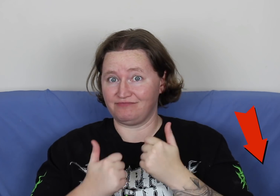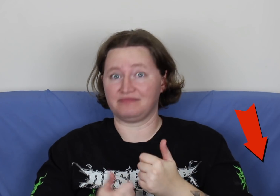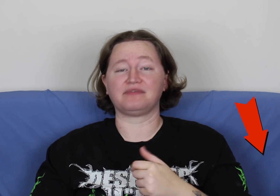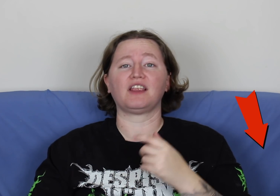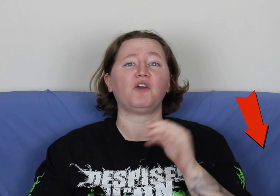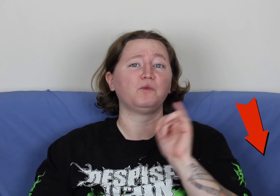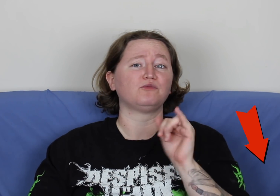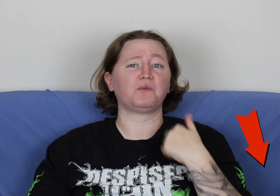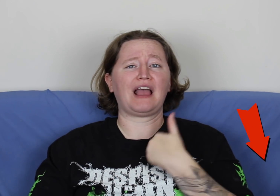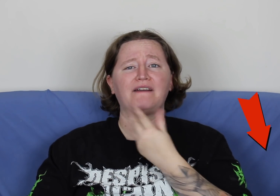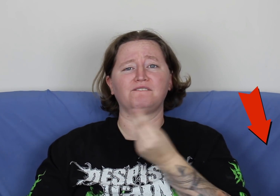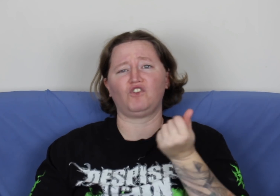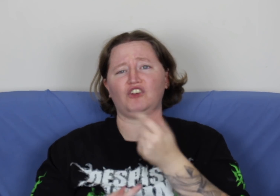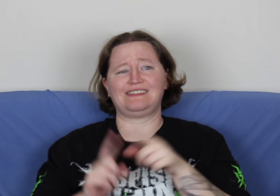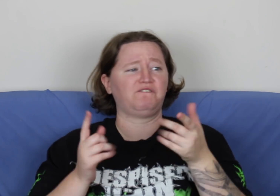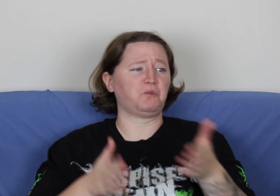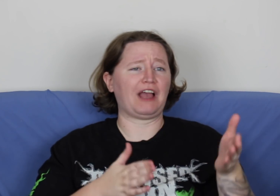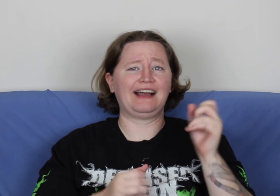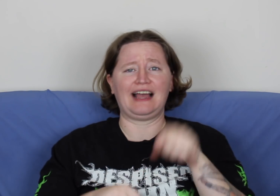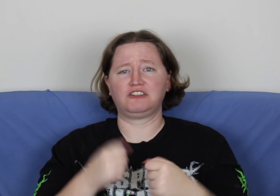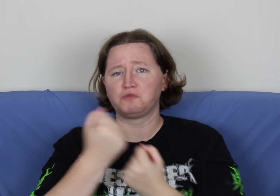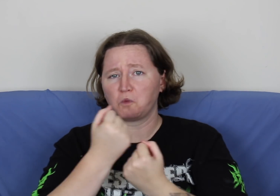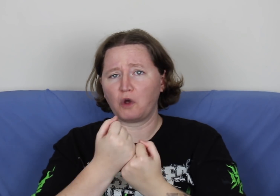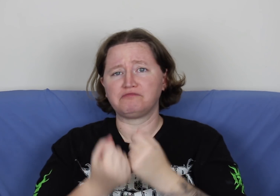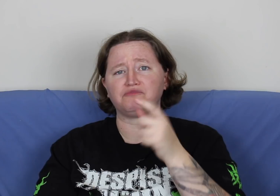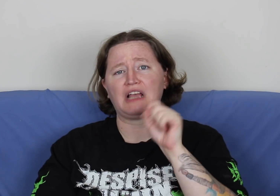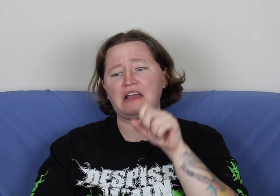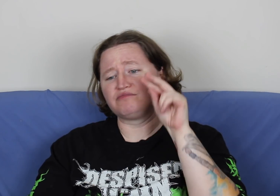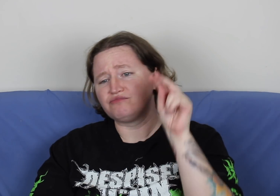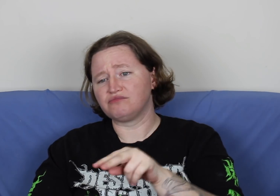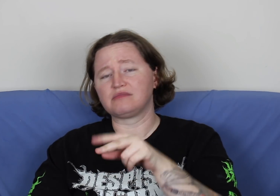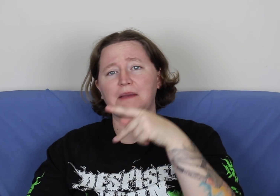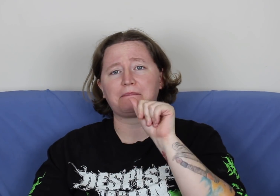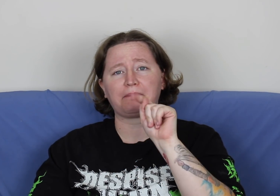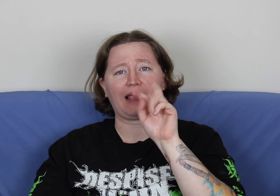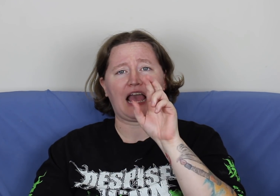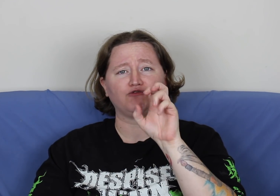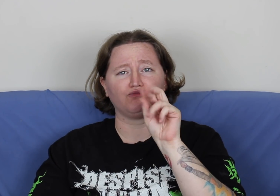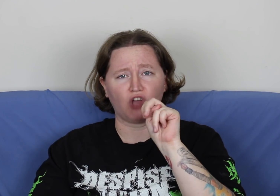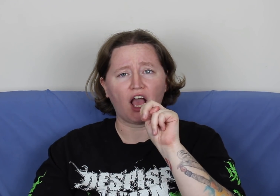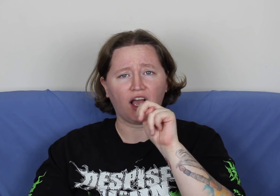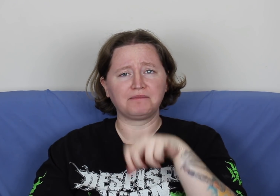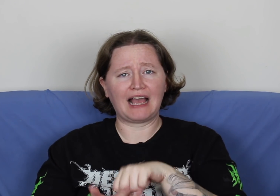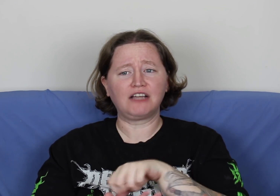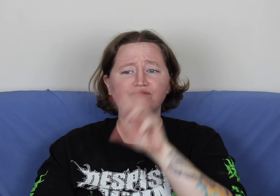subscribe. Also, we have a few different avenues of support. You can take a look at our Patreon